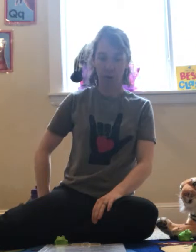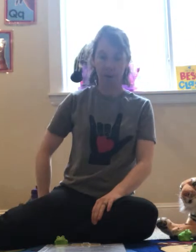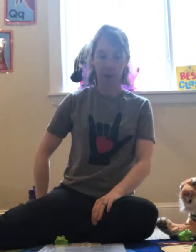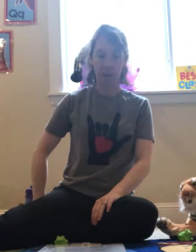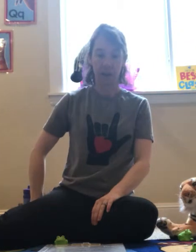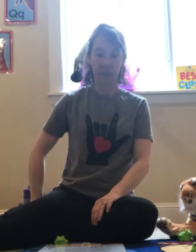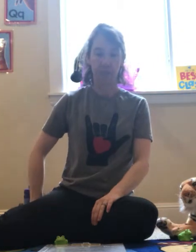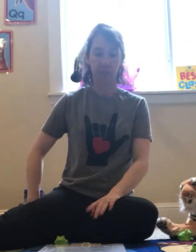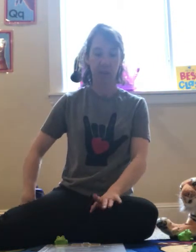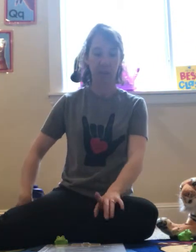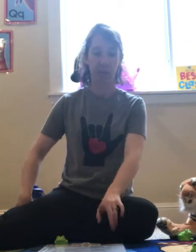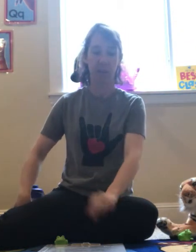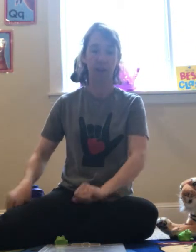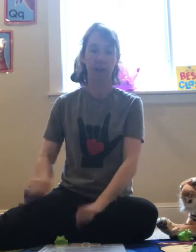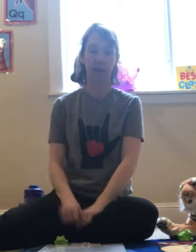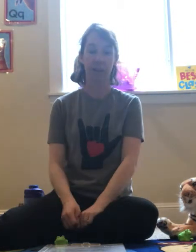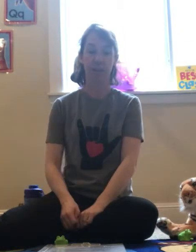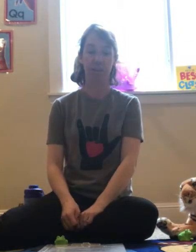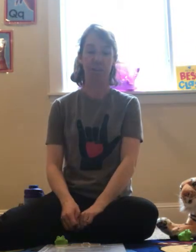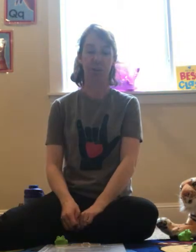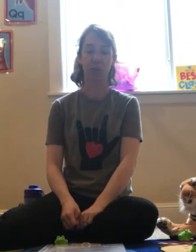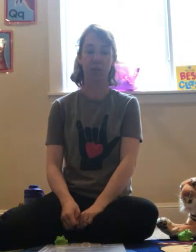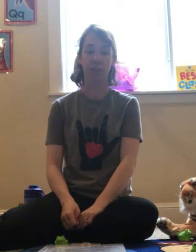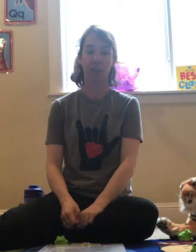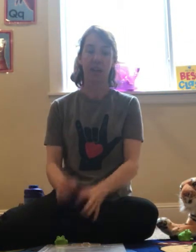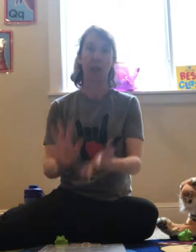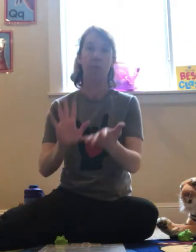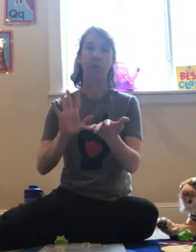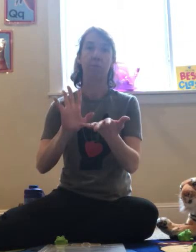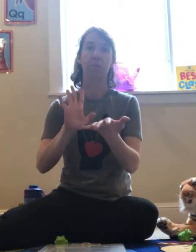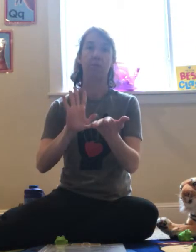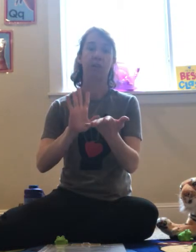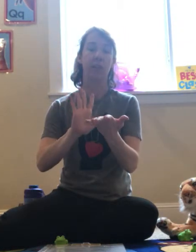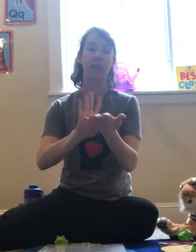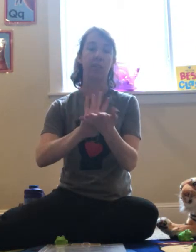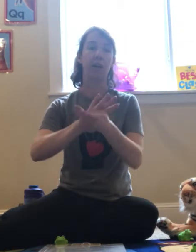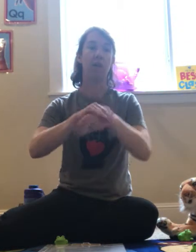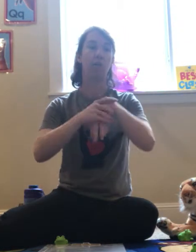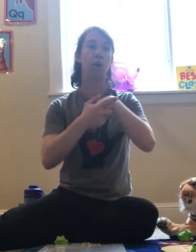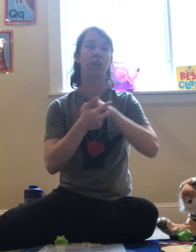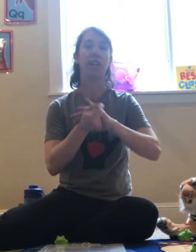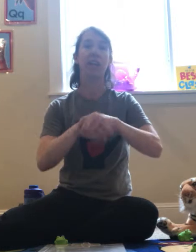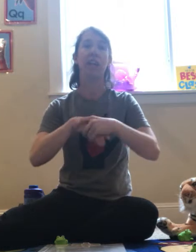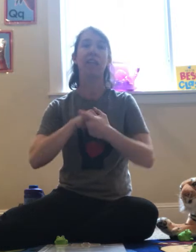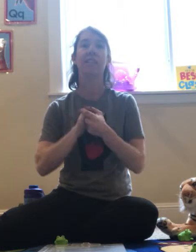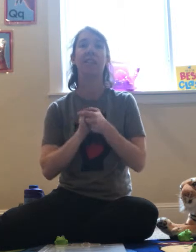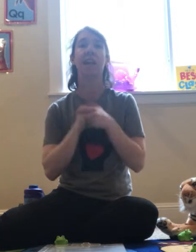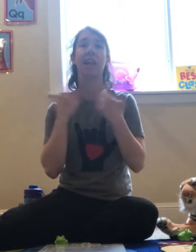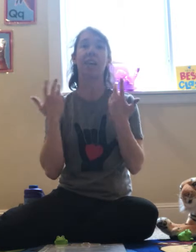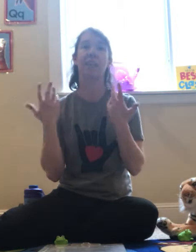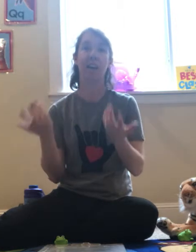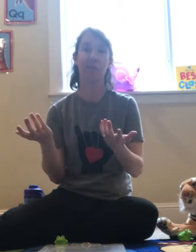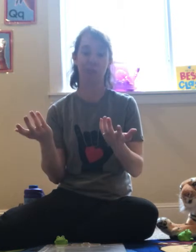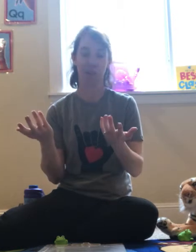For another song, when I was talking to the kids about washing hands, I say, hey guys, I came up with a